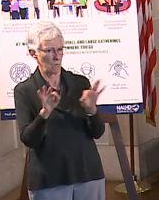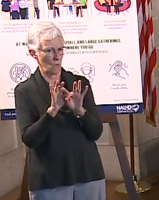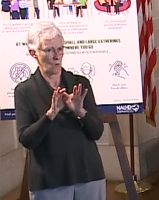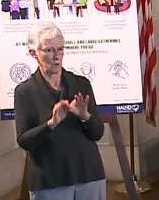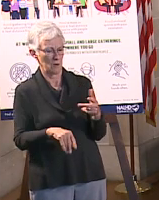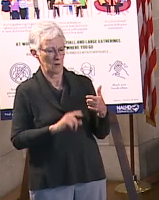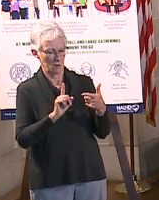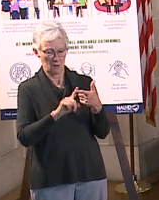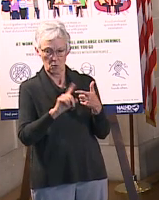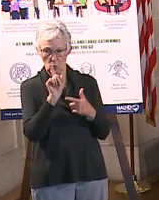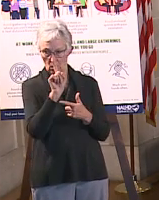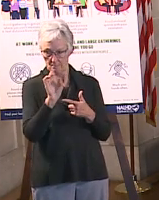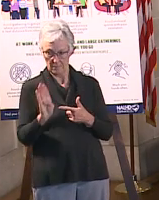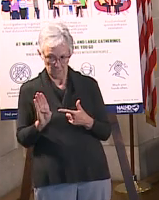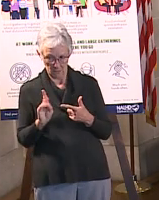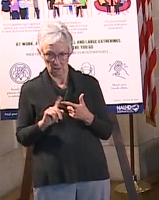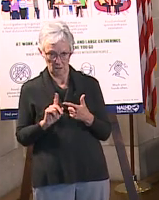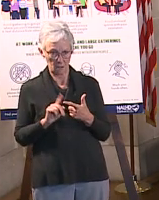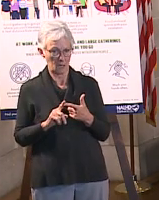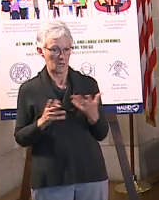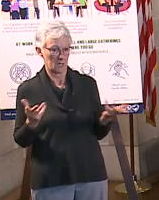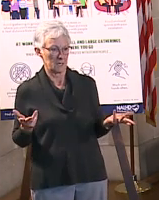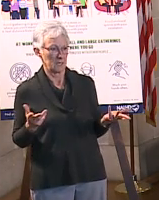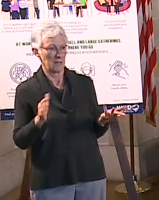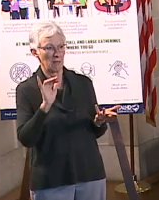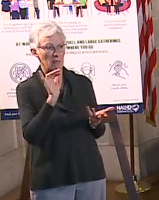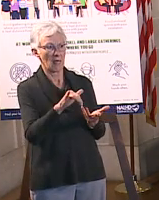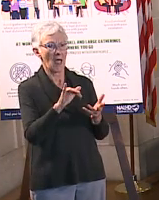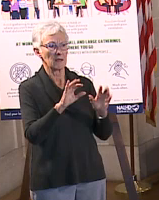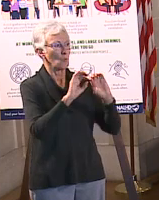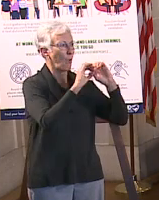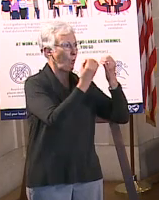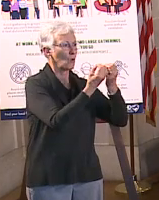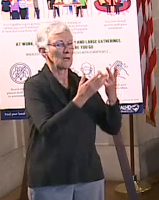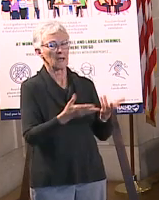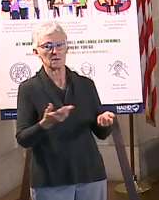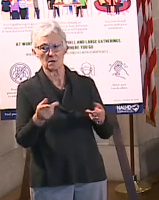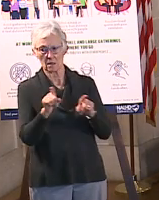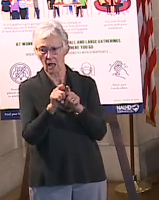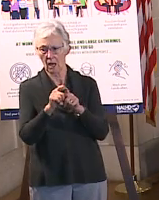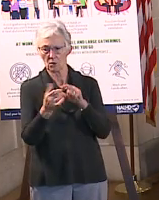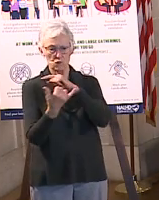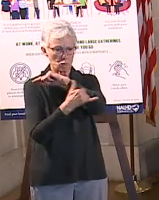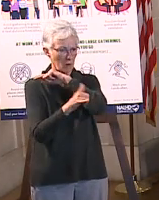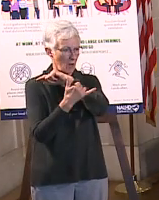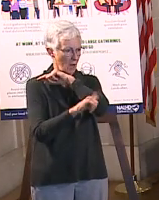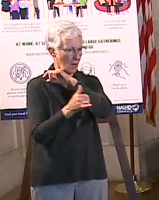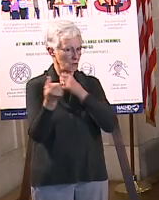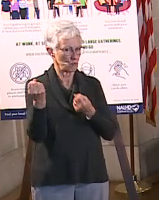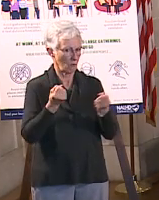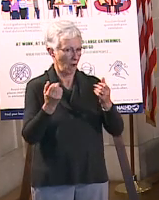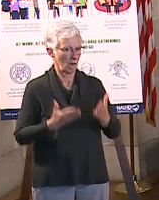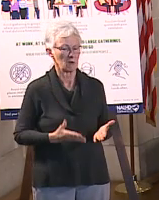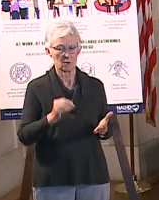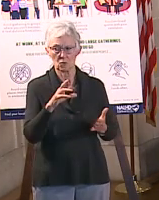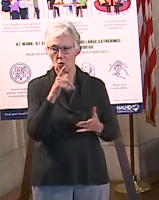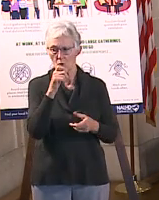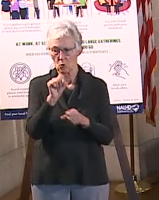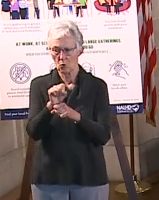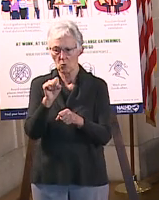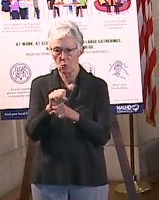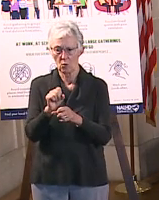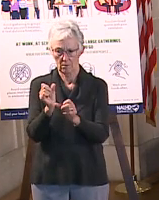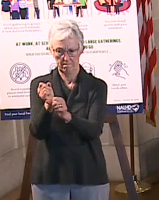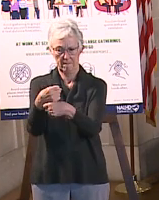those infrastructure type professions like we talked about with truck drivers or food production that we really want to make